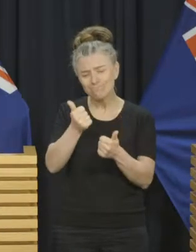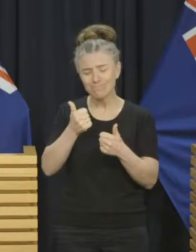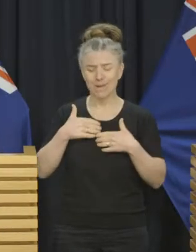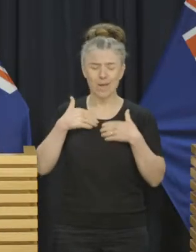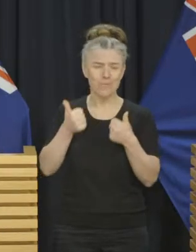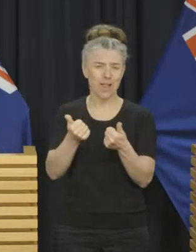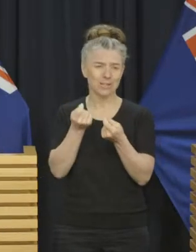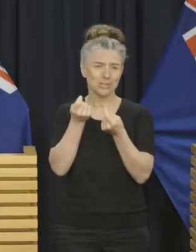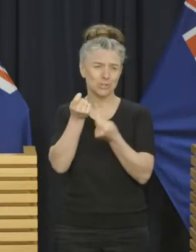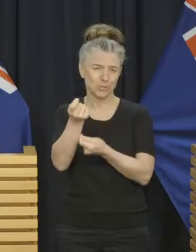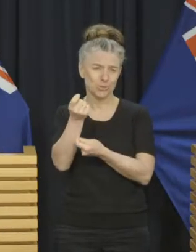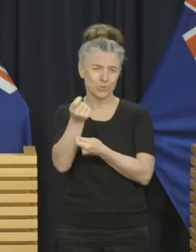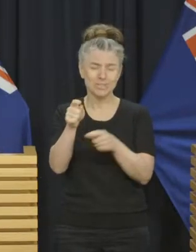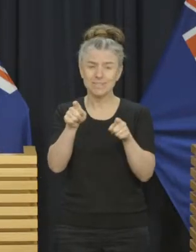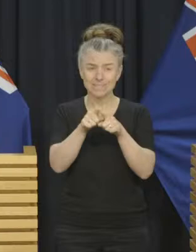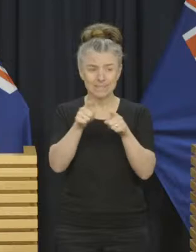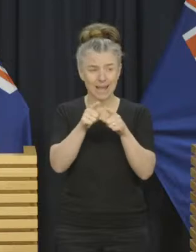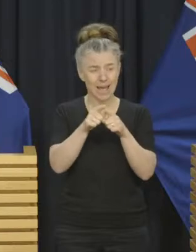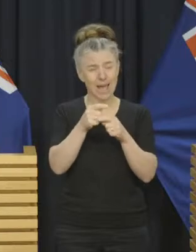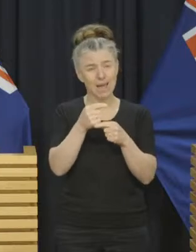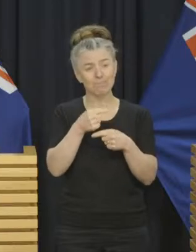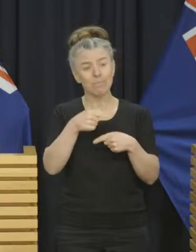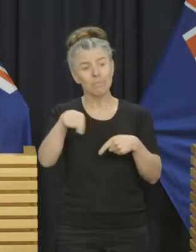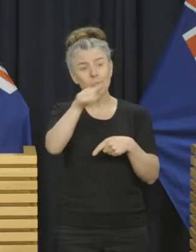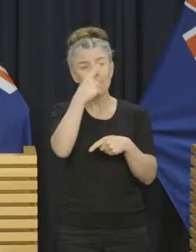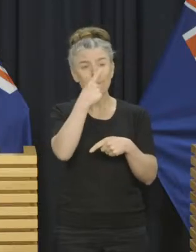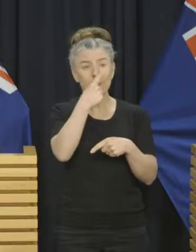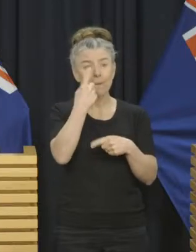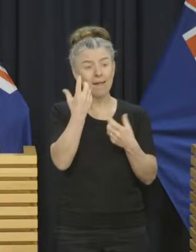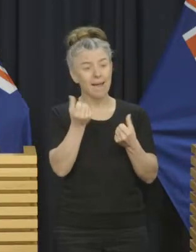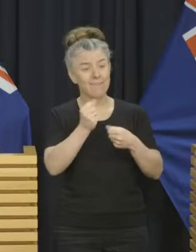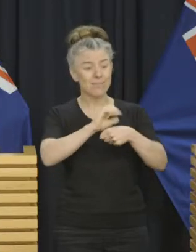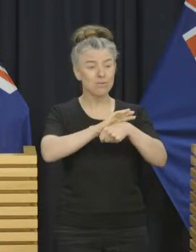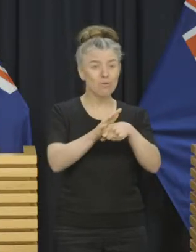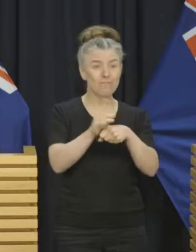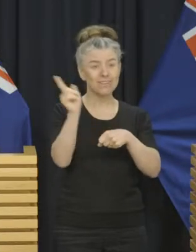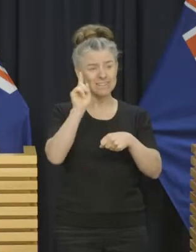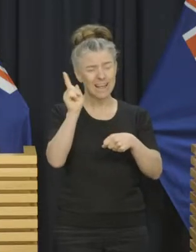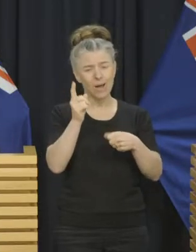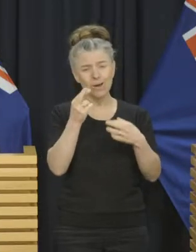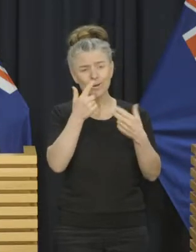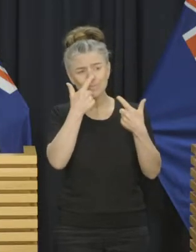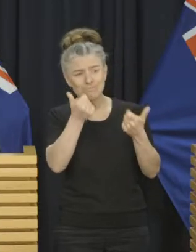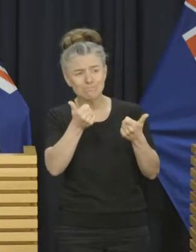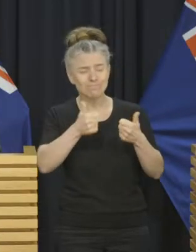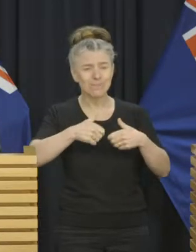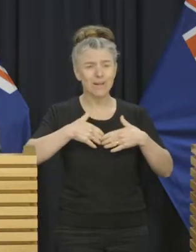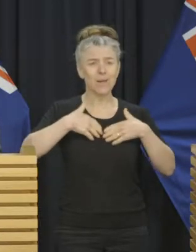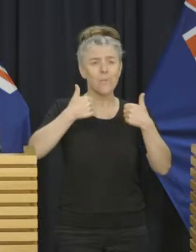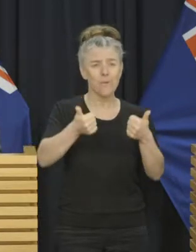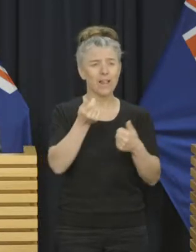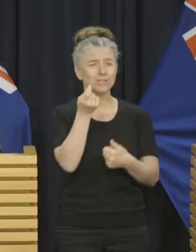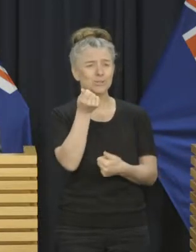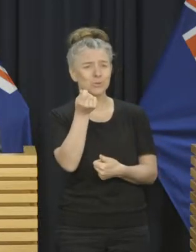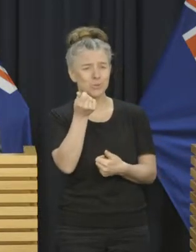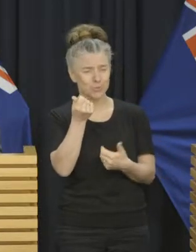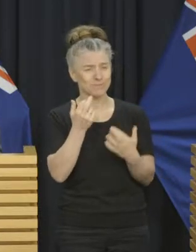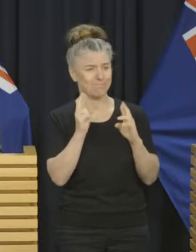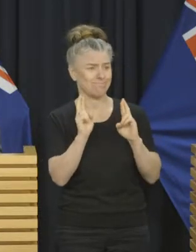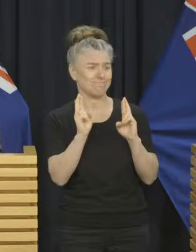and likewise to all our people who have active COVID infection at the moment. We shouldn't forget that these